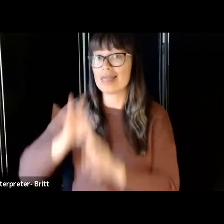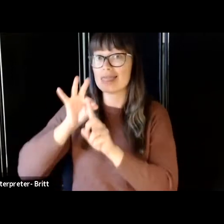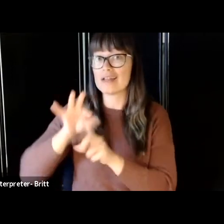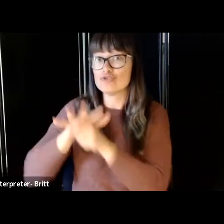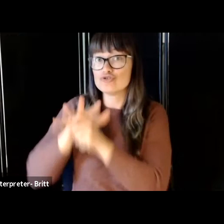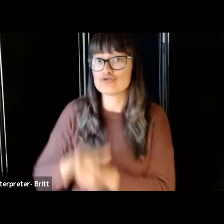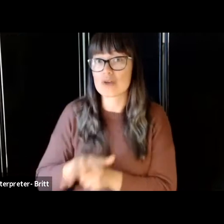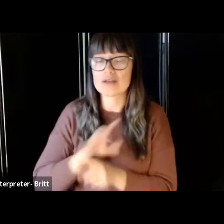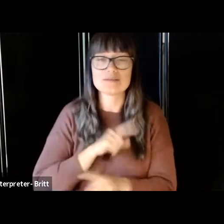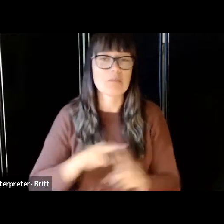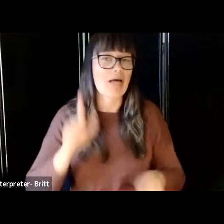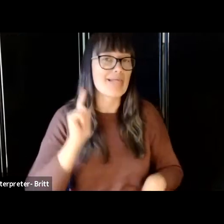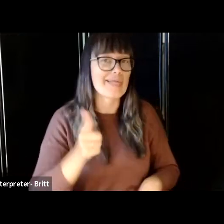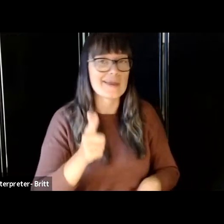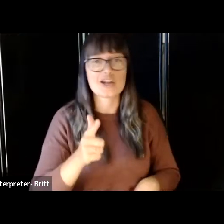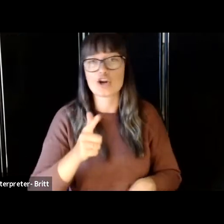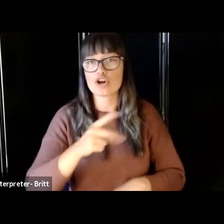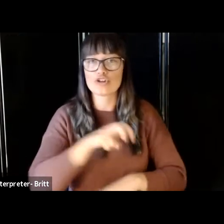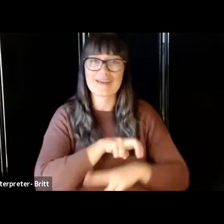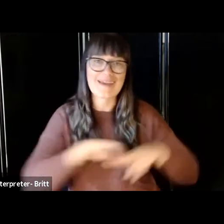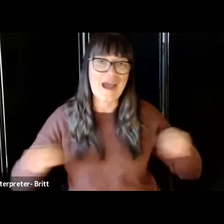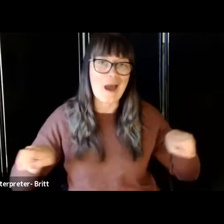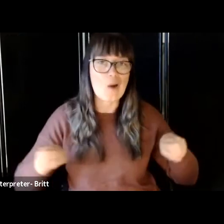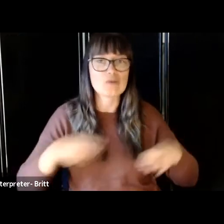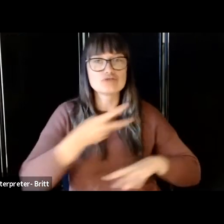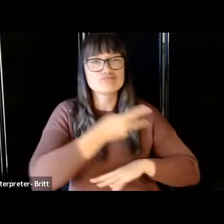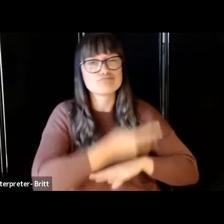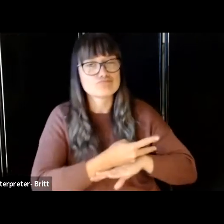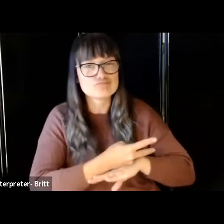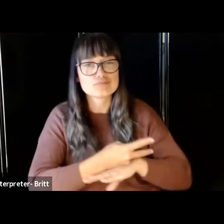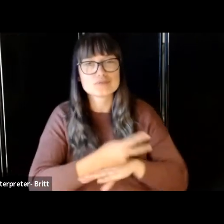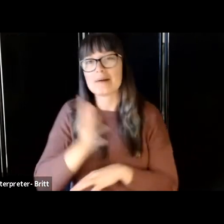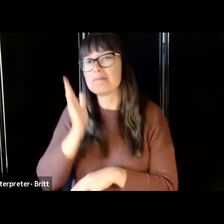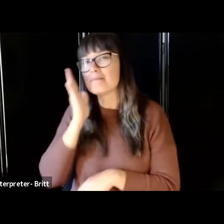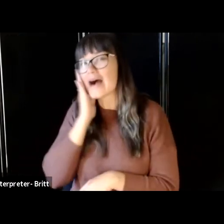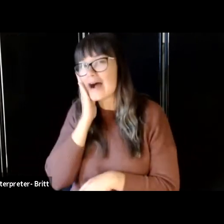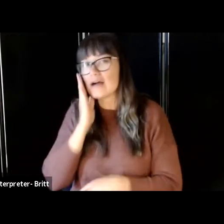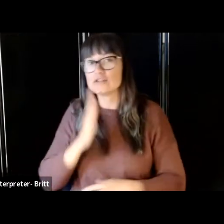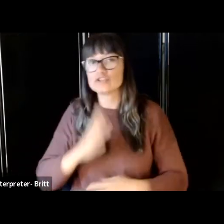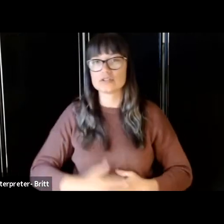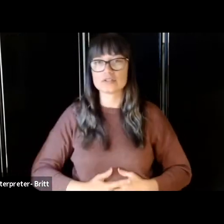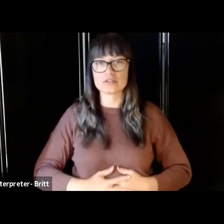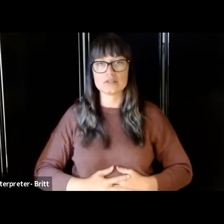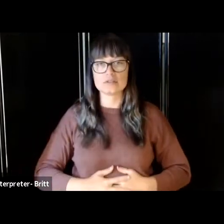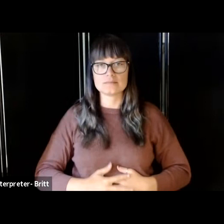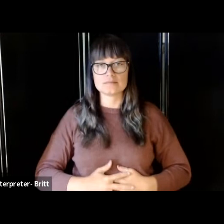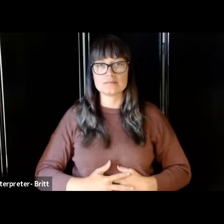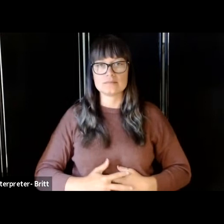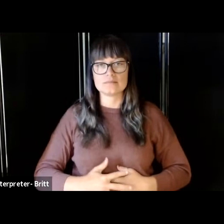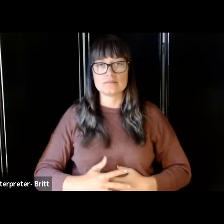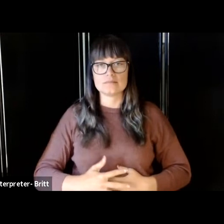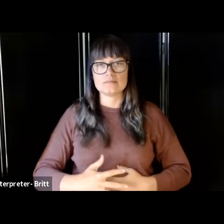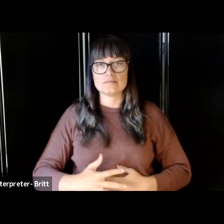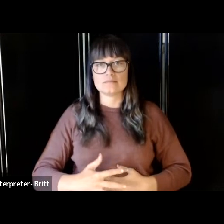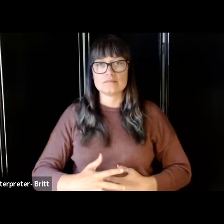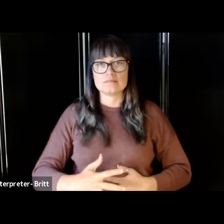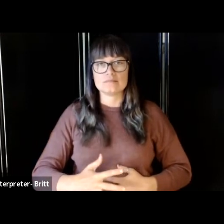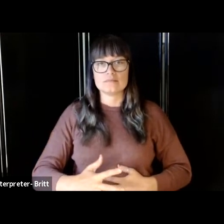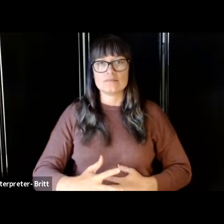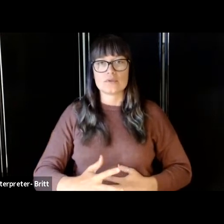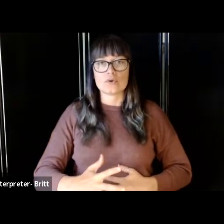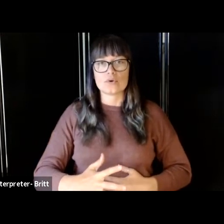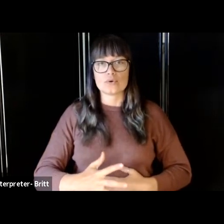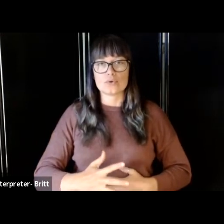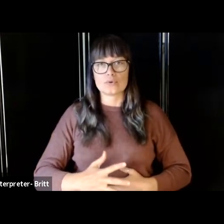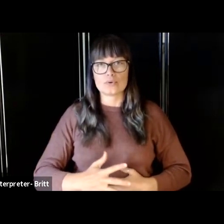TV later or going to bed or you wake up in the morning, just put your hands on your lower stomach and you'll notice that when you breathe through your stomach.